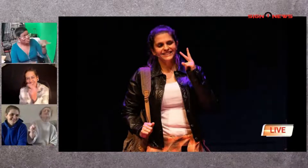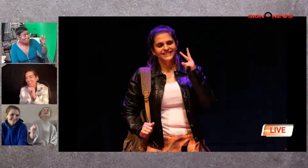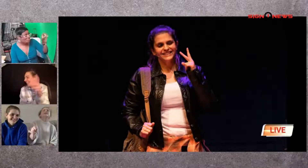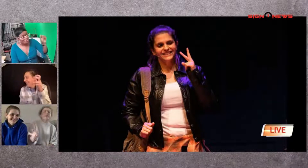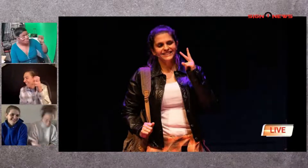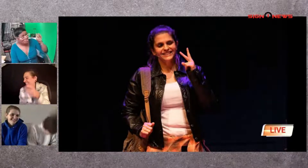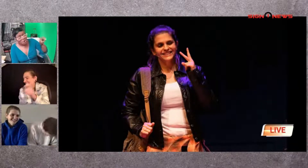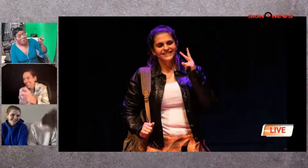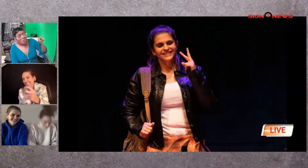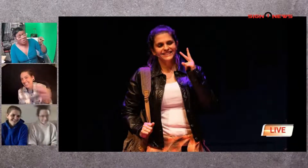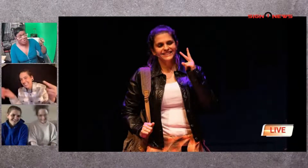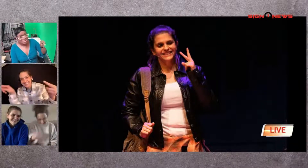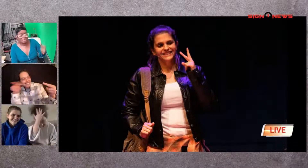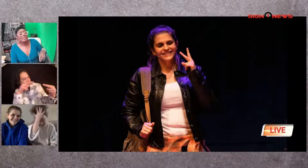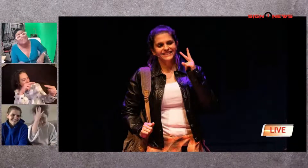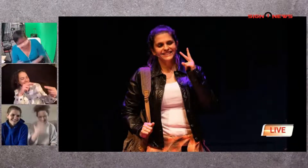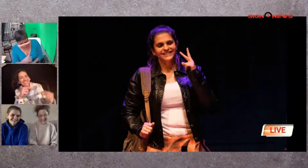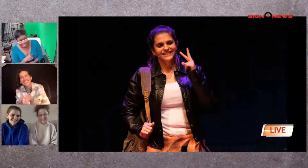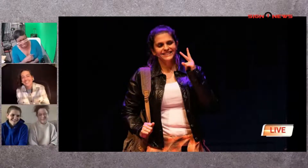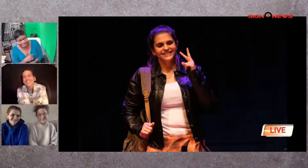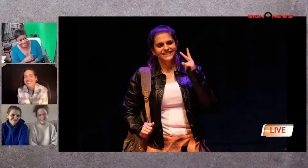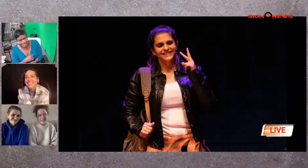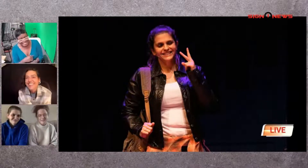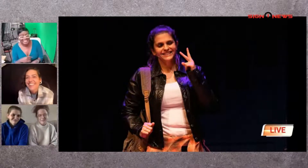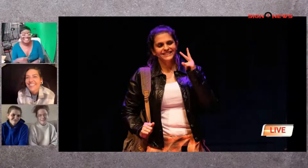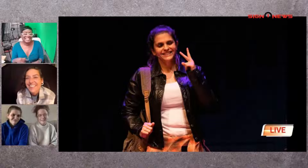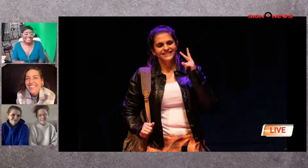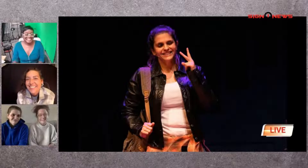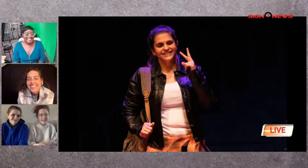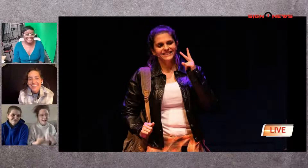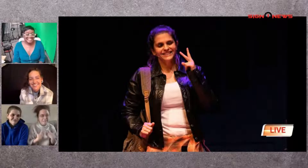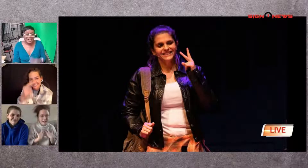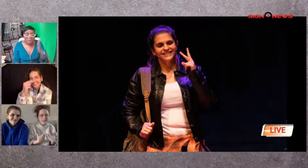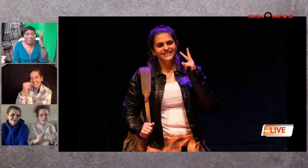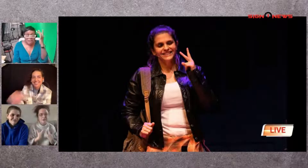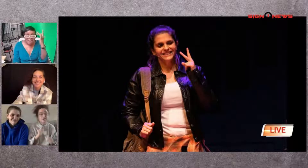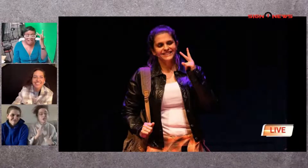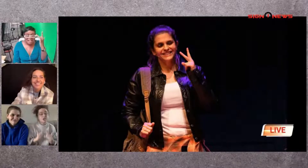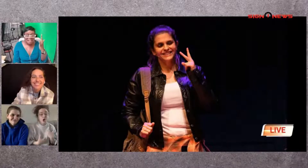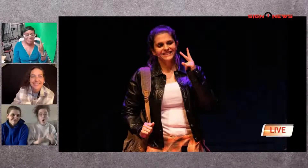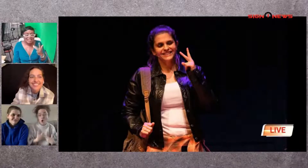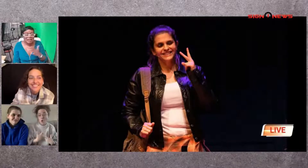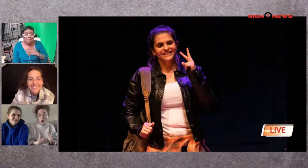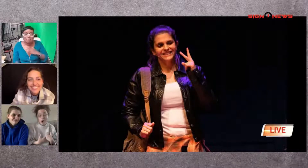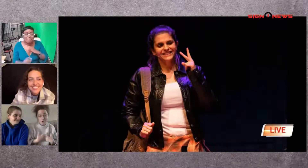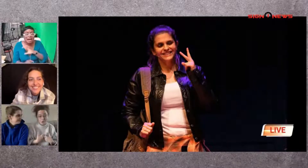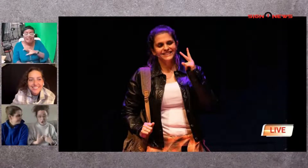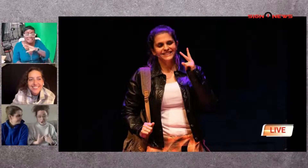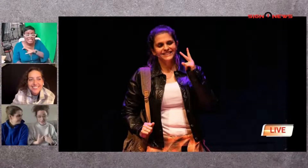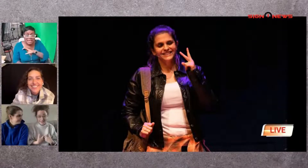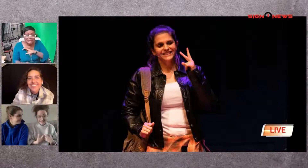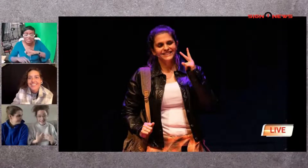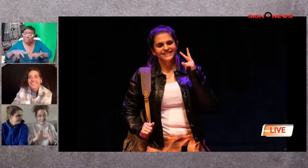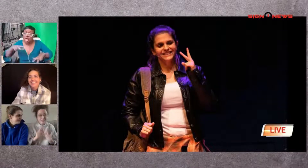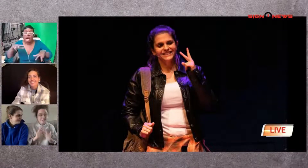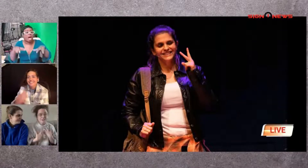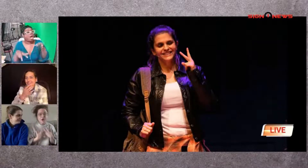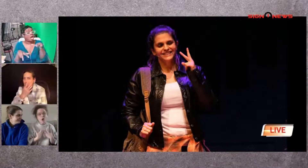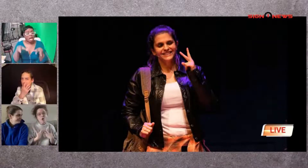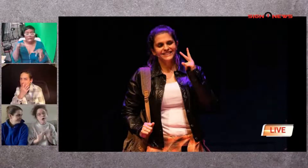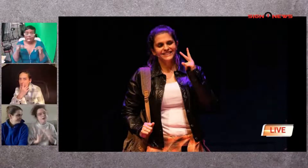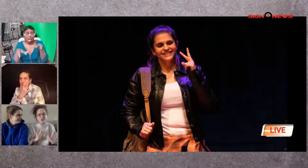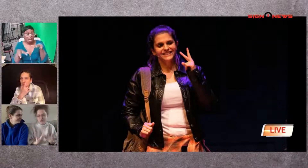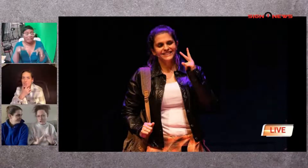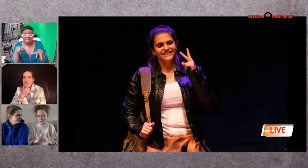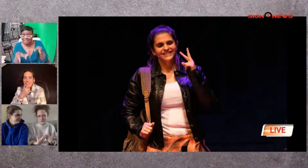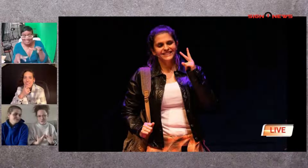Joan." And I slam my head on the bed because my character is so awkward and